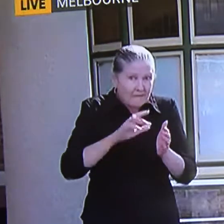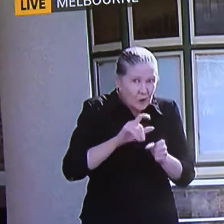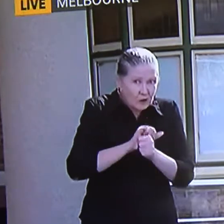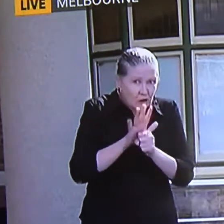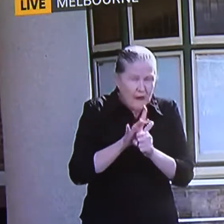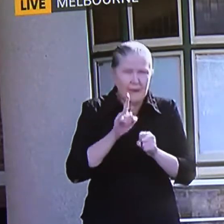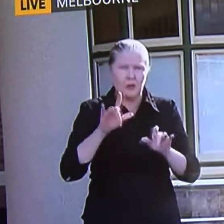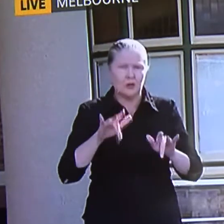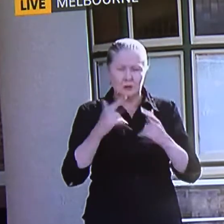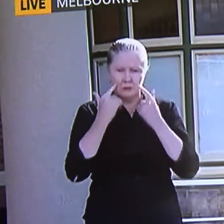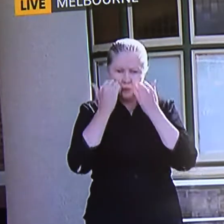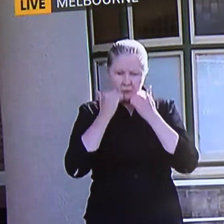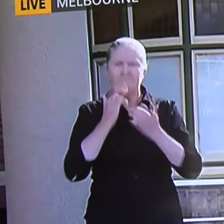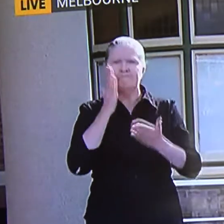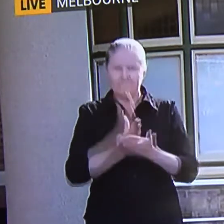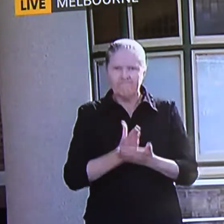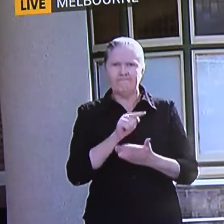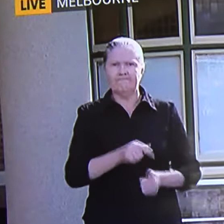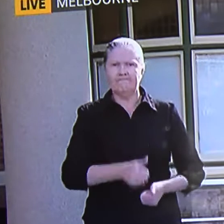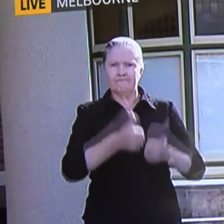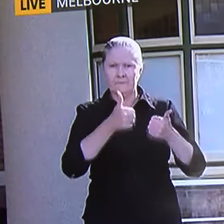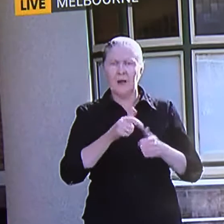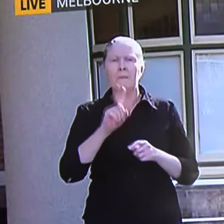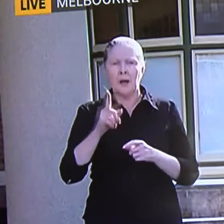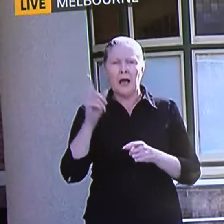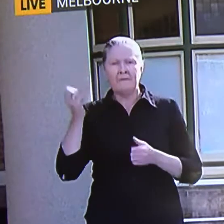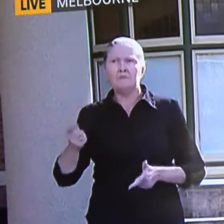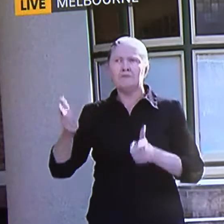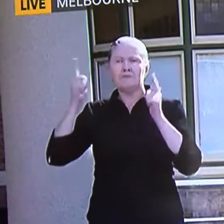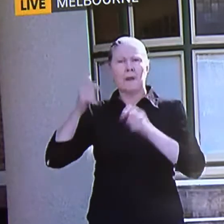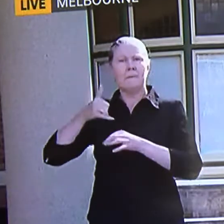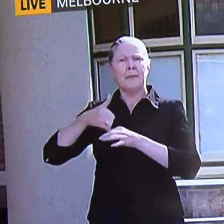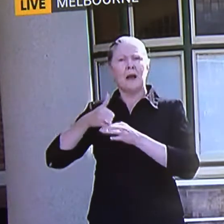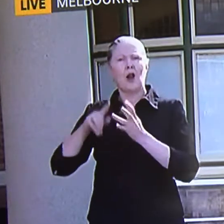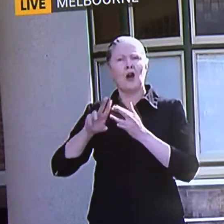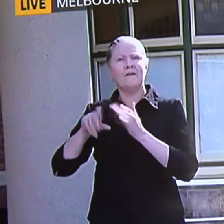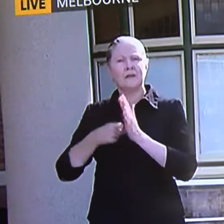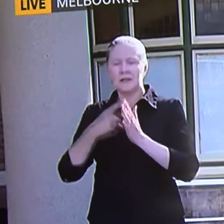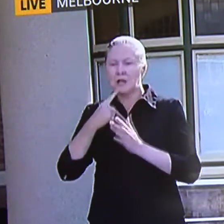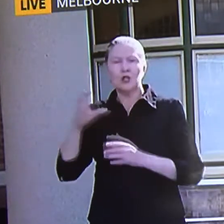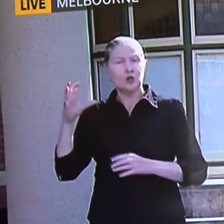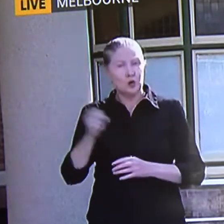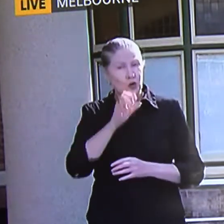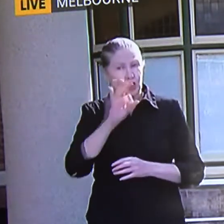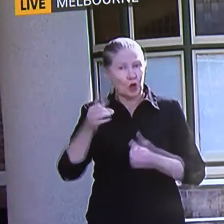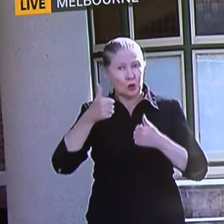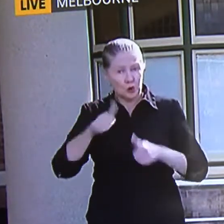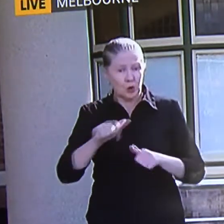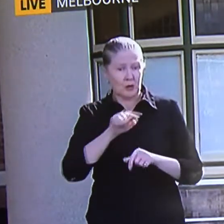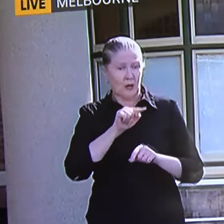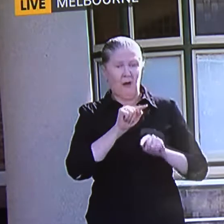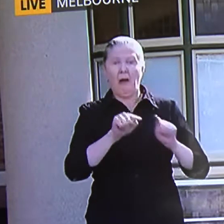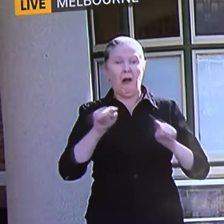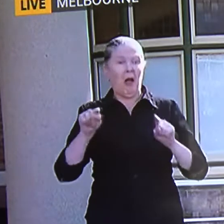been proven, and very clear message from the Chief Medical Officer that doctors should not be using unproven drugs outside a